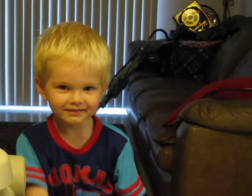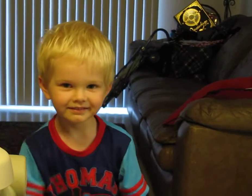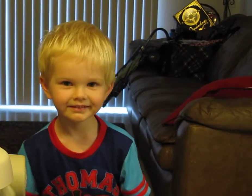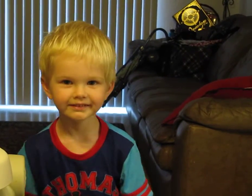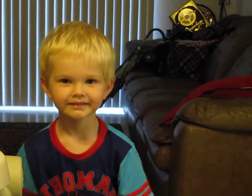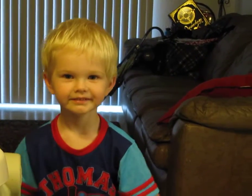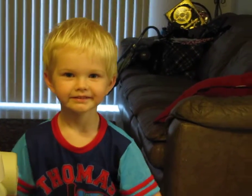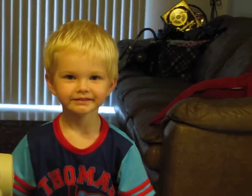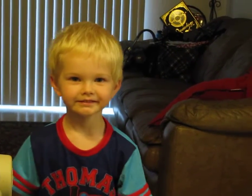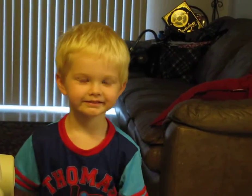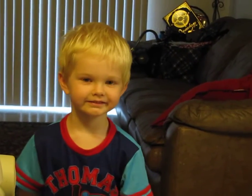Very good. What's please?